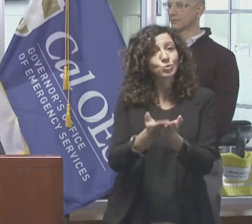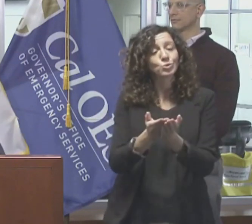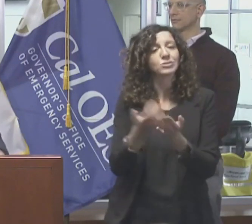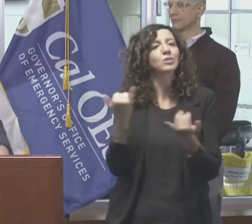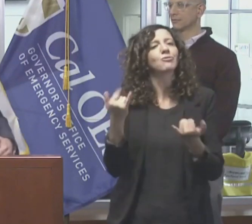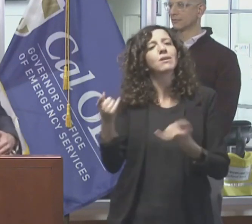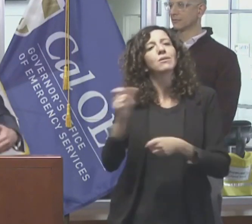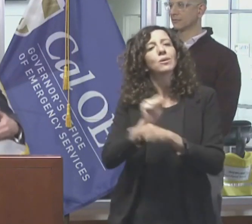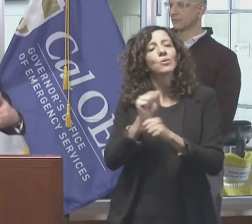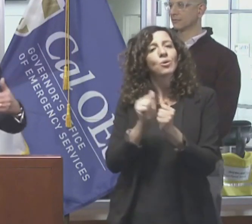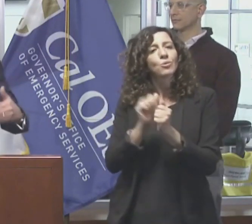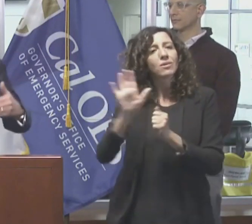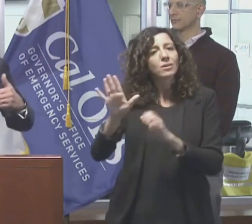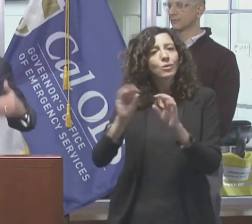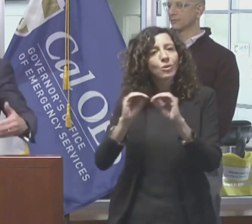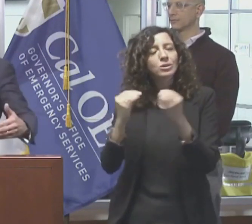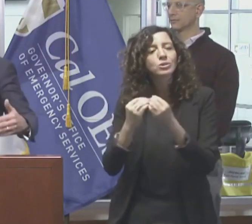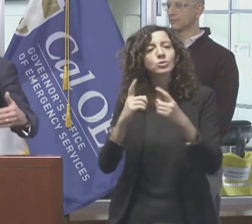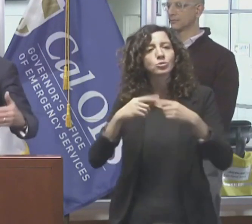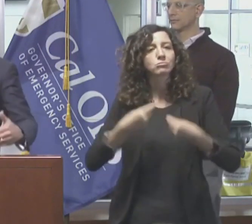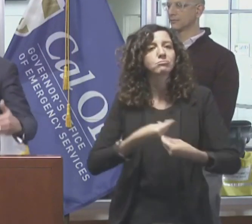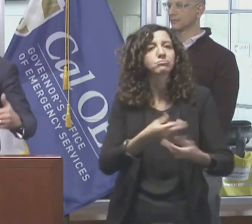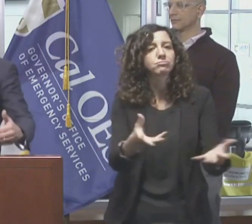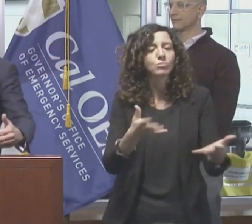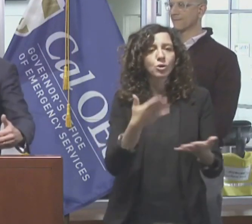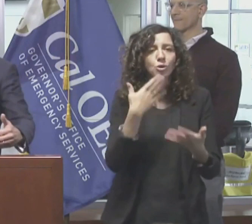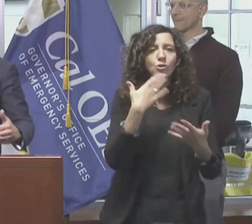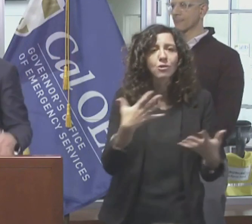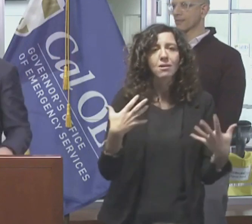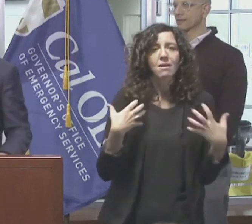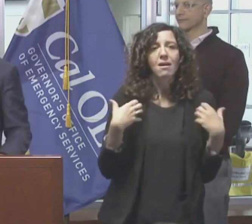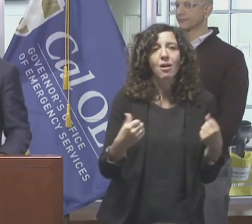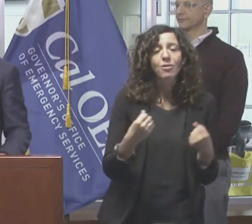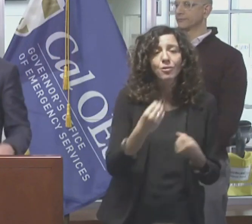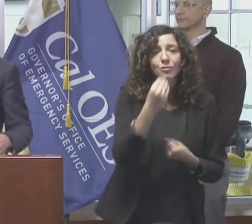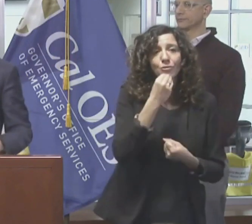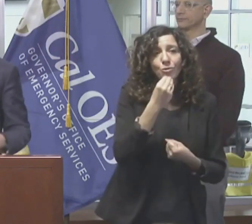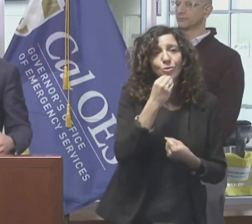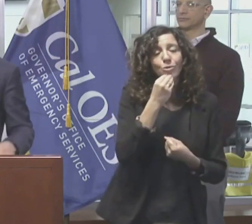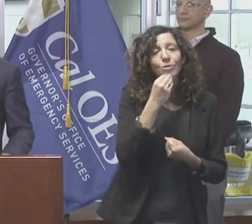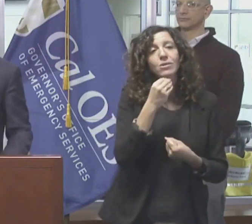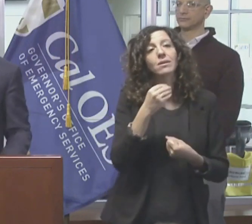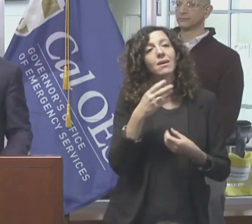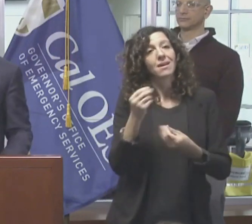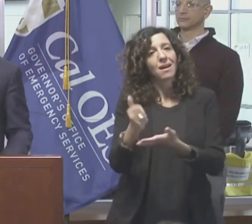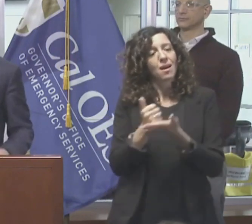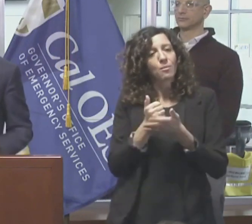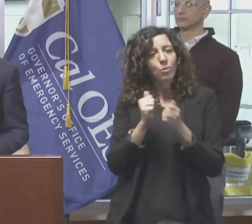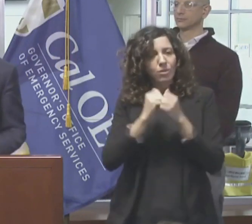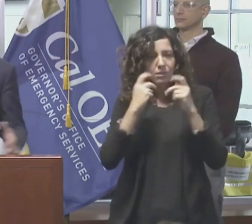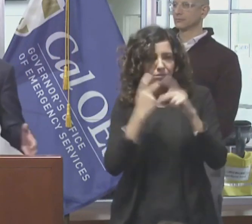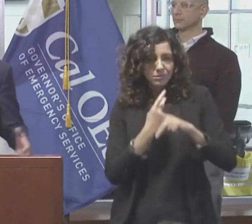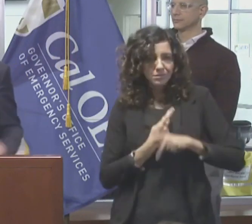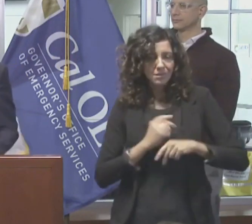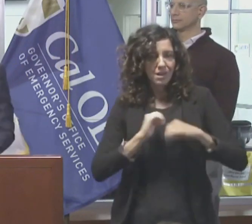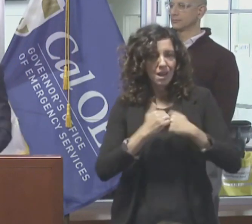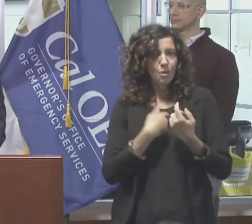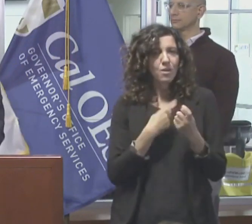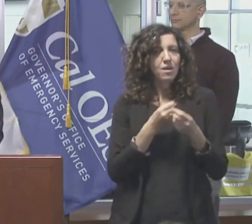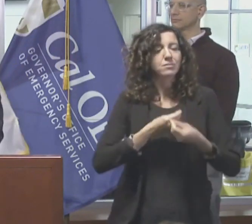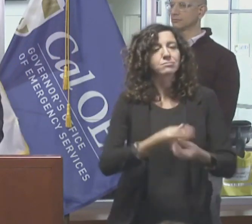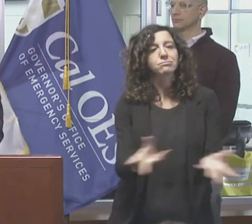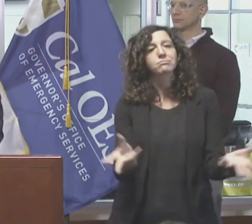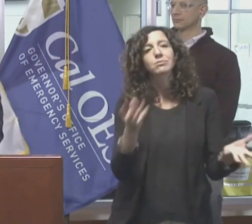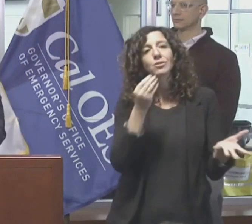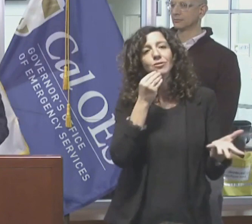his organization to provide nutritious meal alternatives as well and to help us with the logistics and the distribution of food